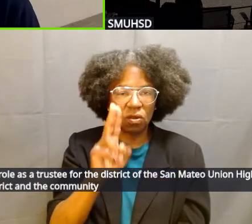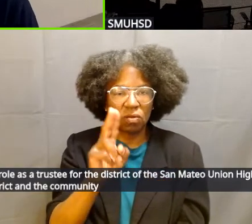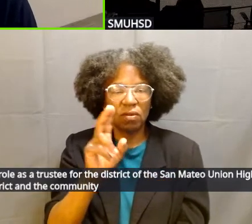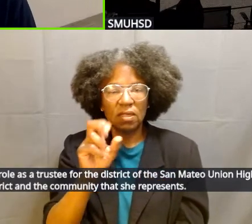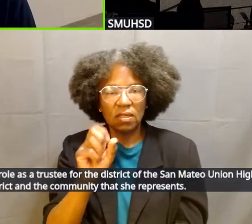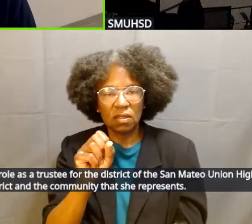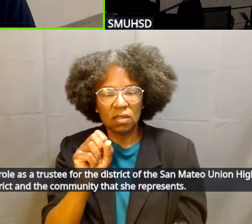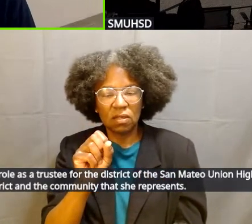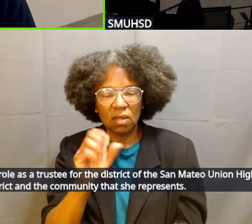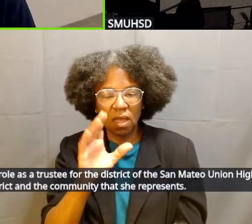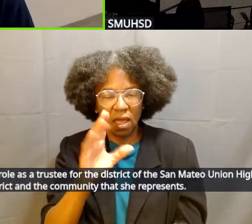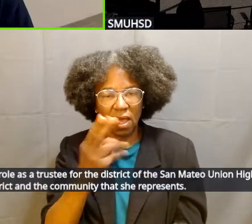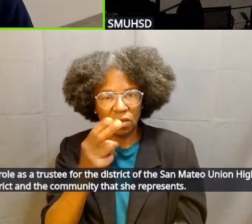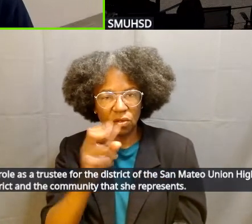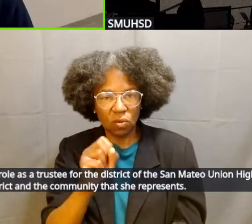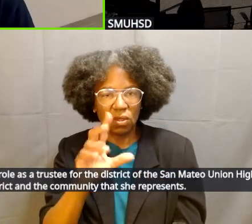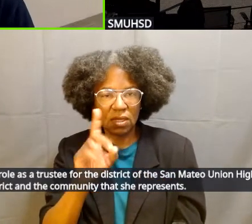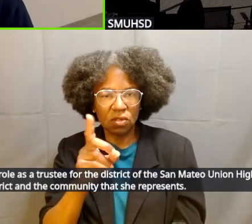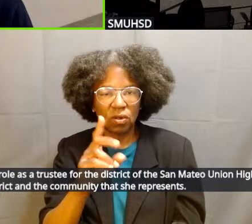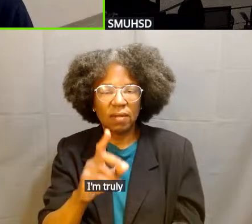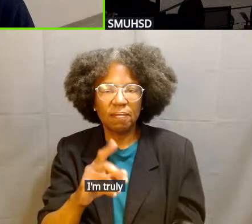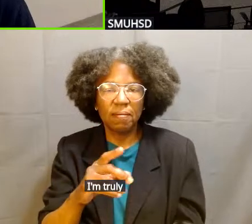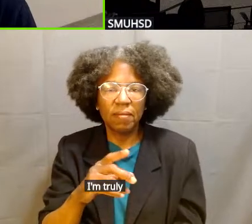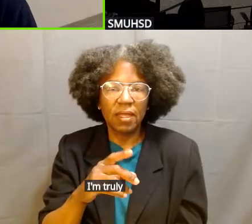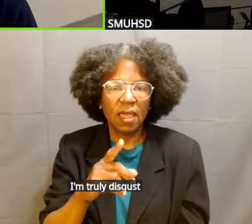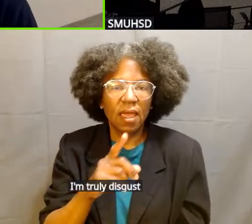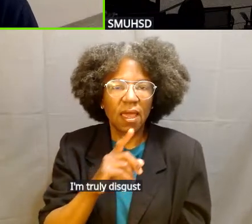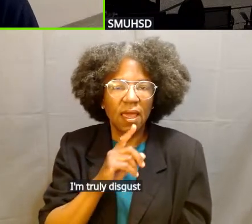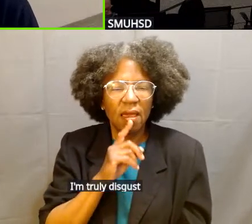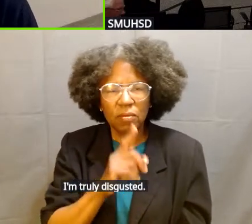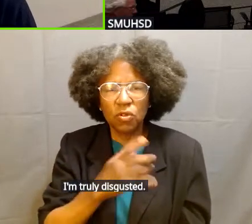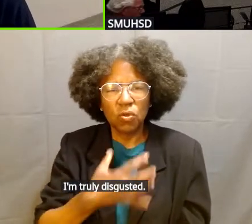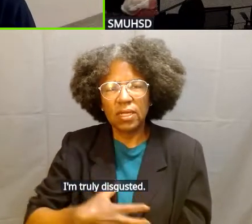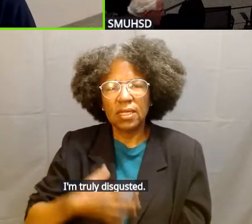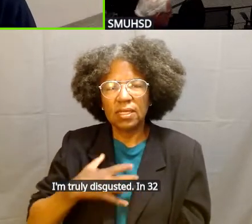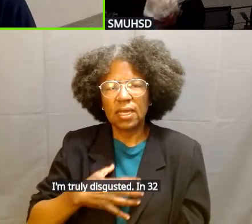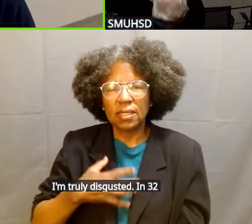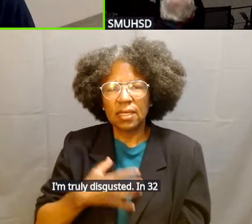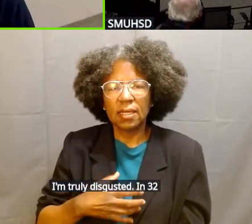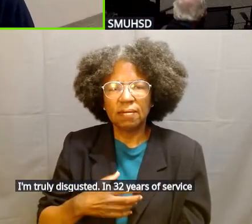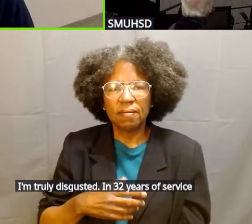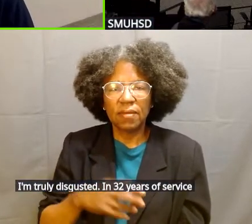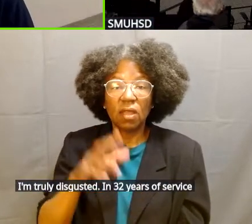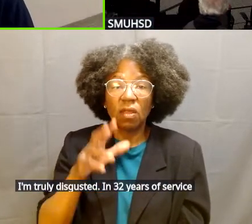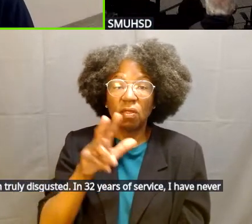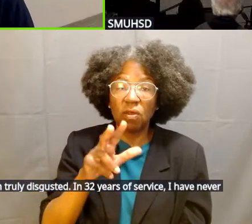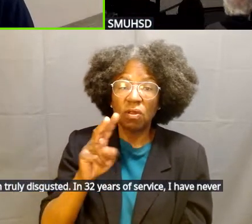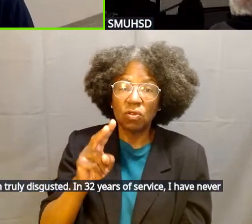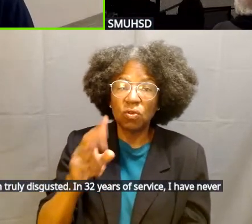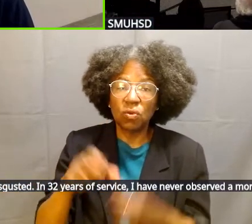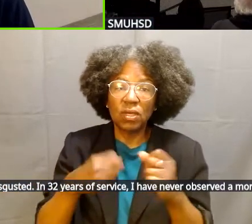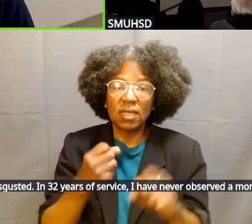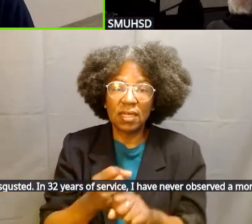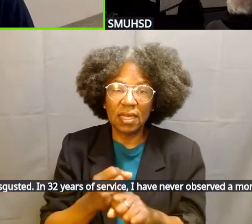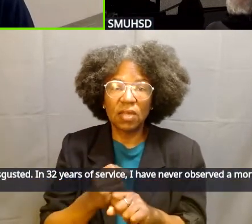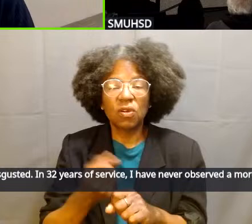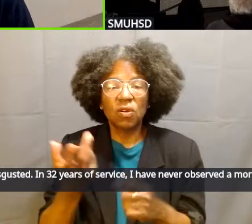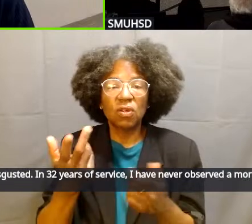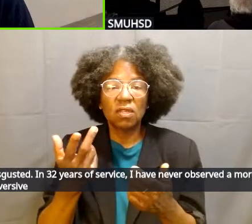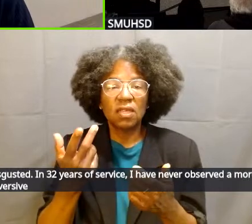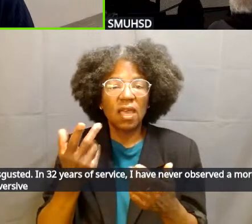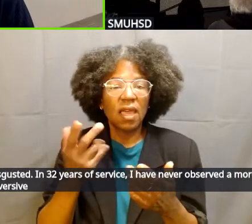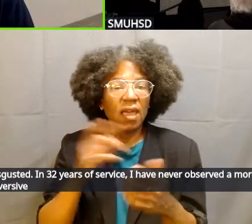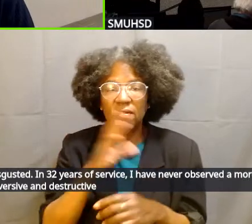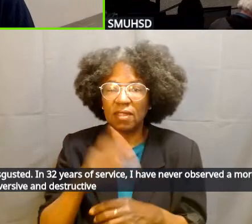represents. I'm truly disgusted. In 32 years of service, I have never observed a more overtly subversive and destructive act